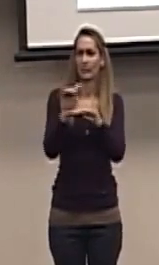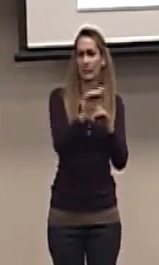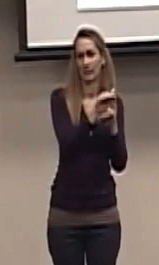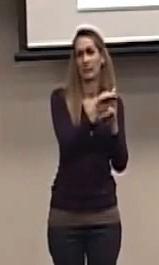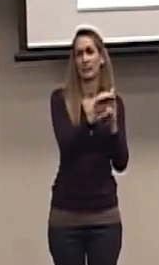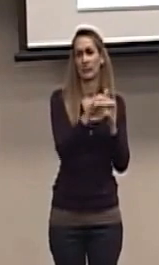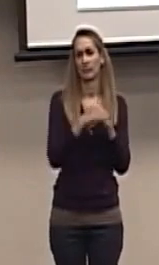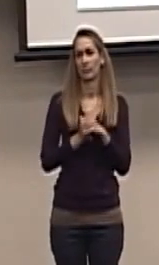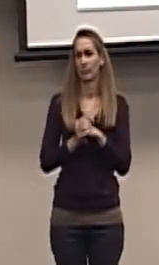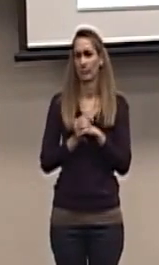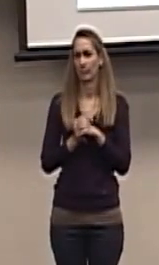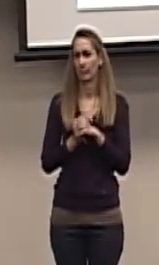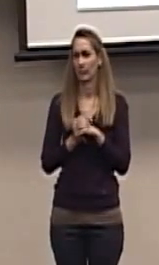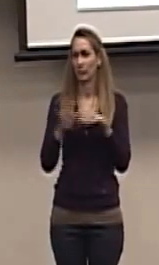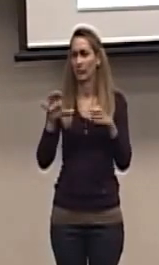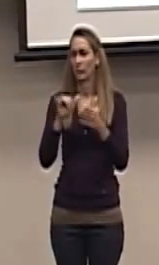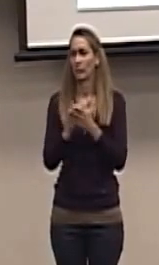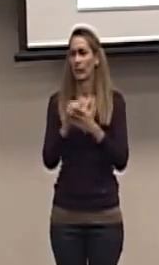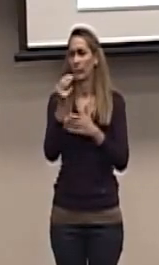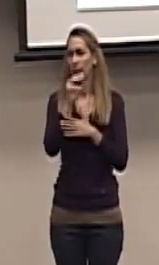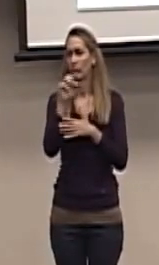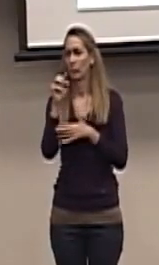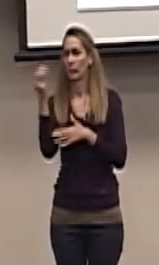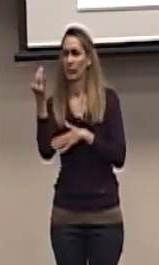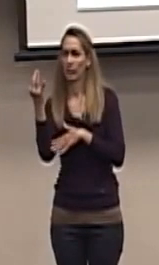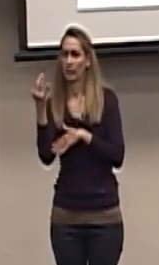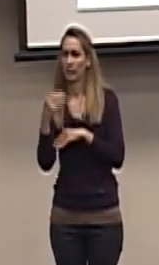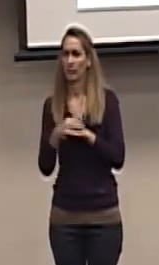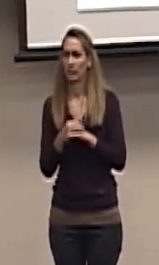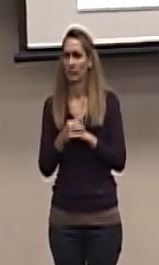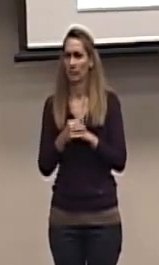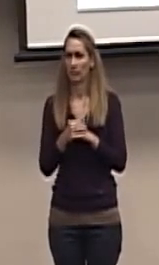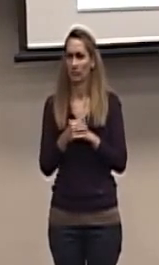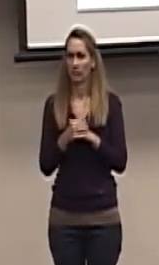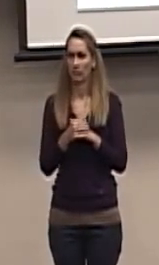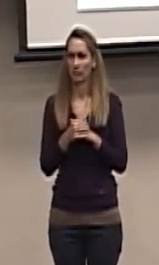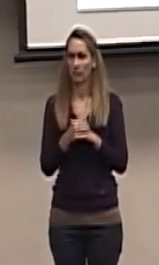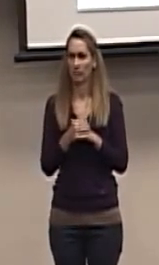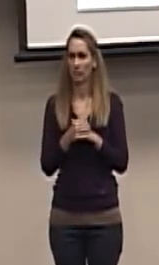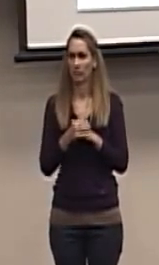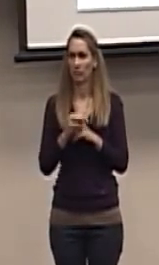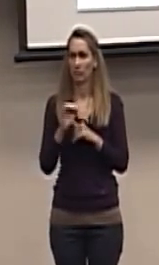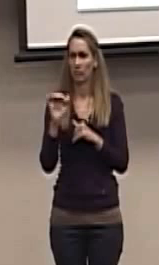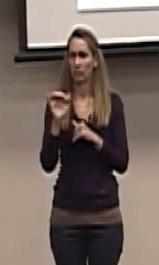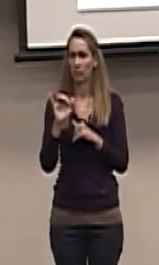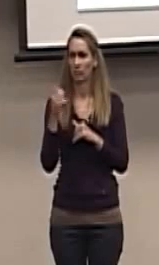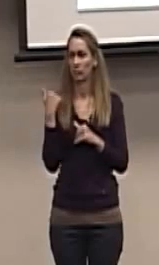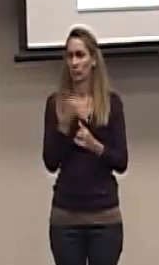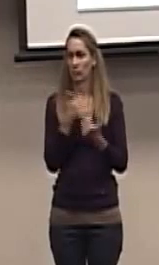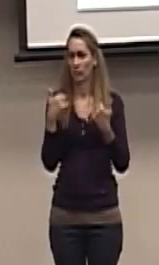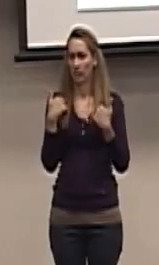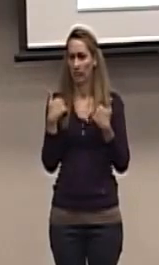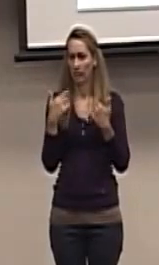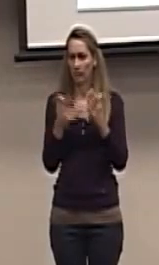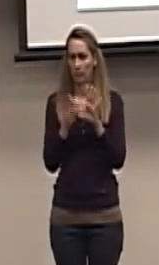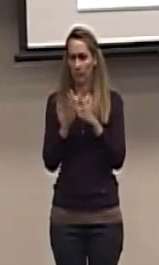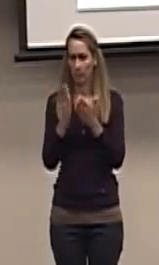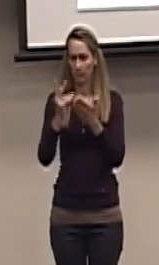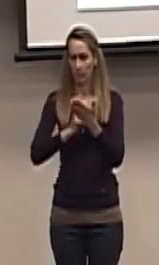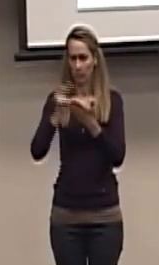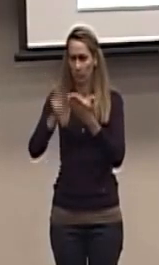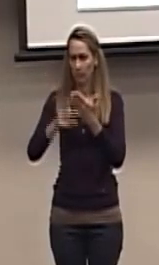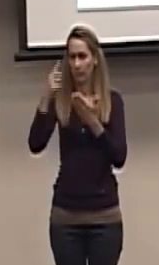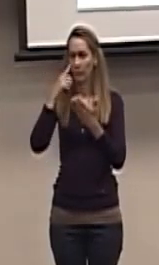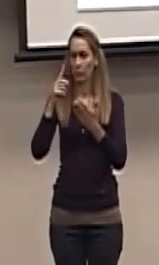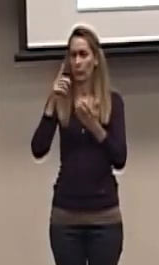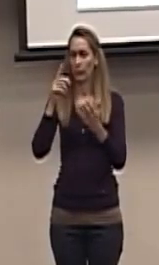work. And they do that Monday to Friday. Then the third one, we have bi-weekly modular program. That program is for